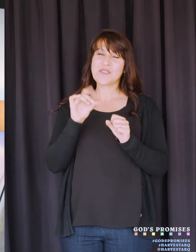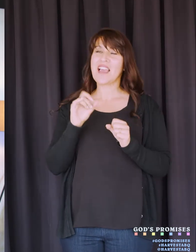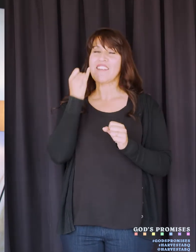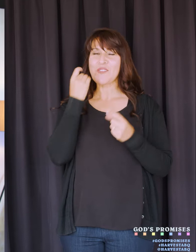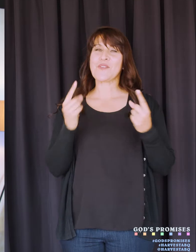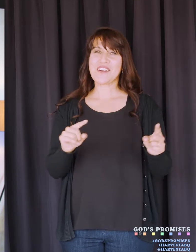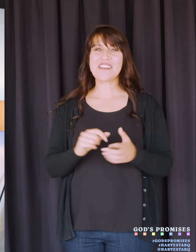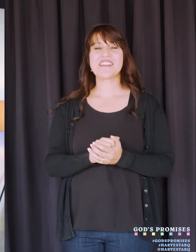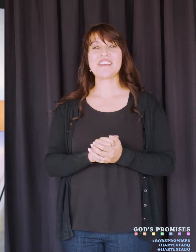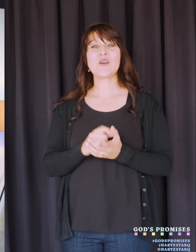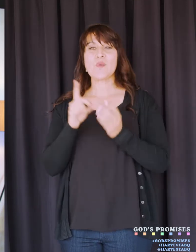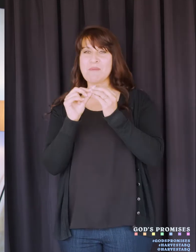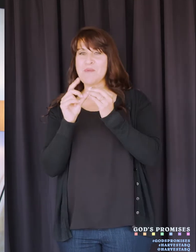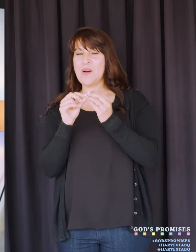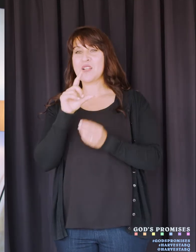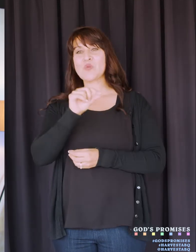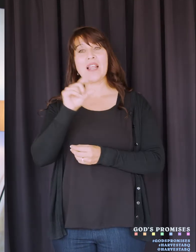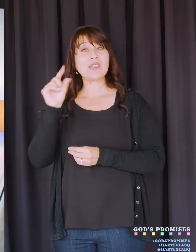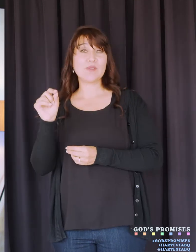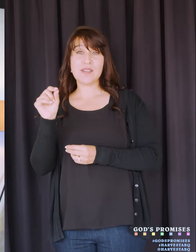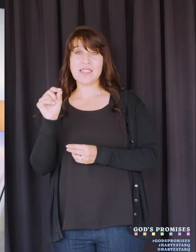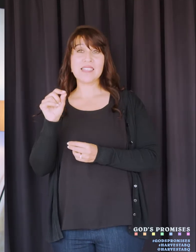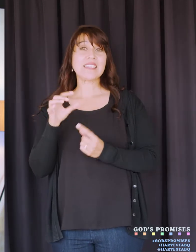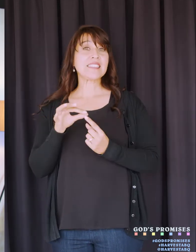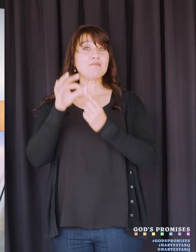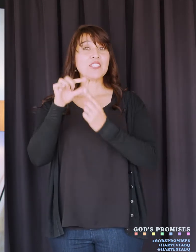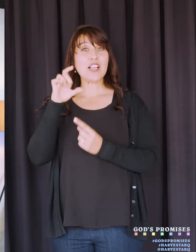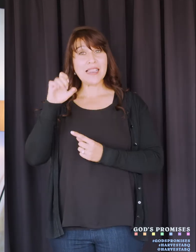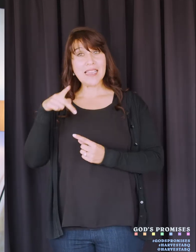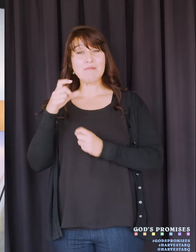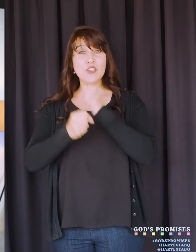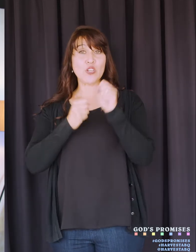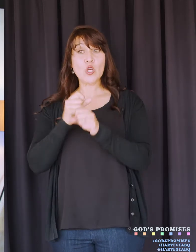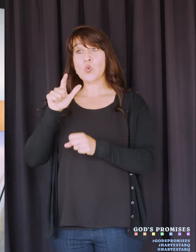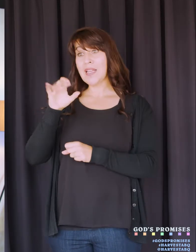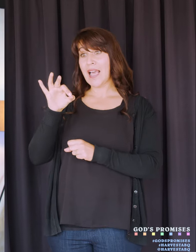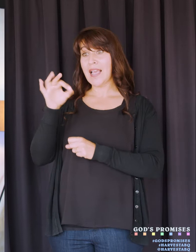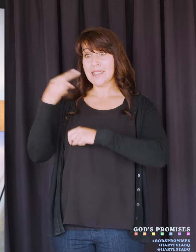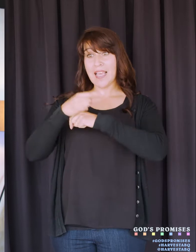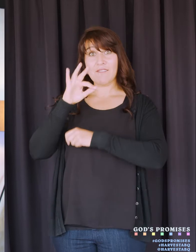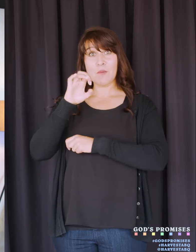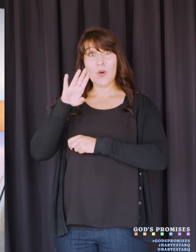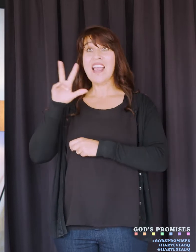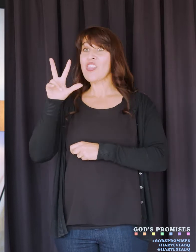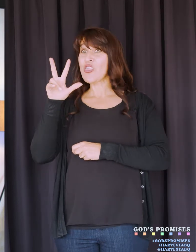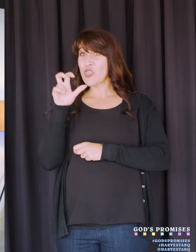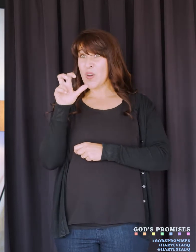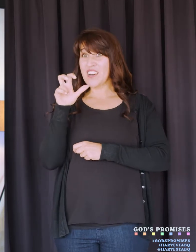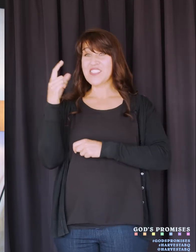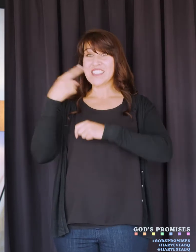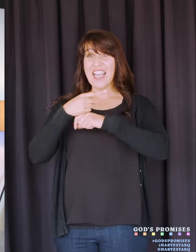And here's one more. 2020 is a unique leap year. It has 29 days in February, 300 days